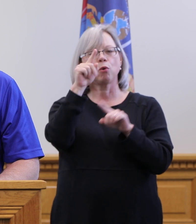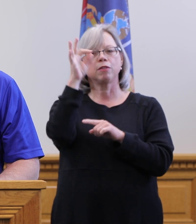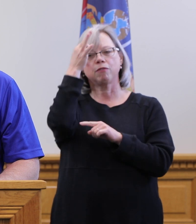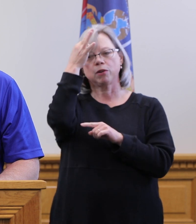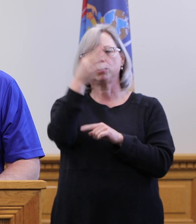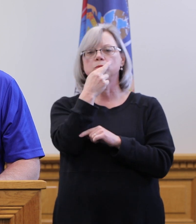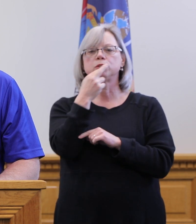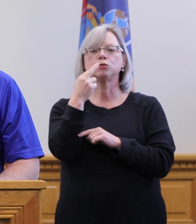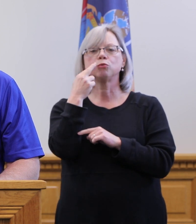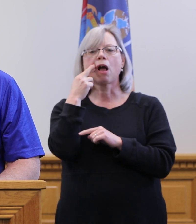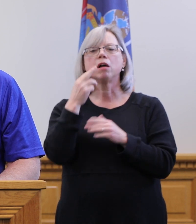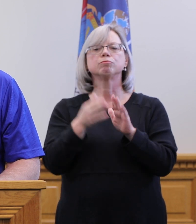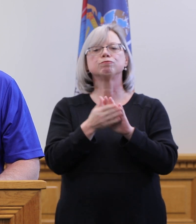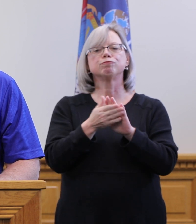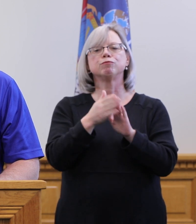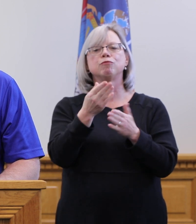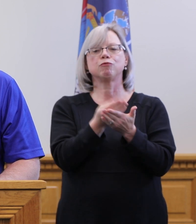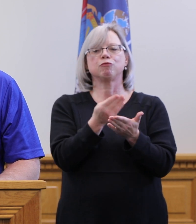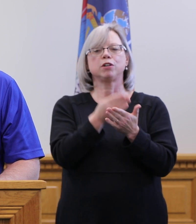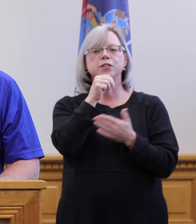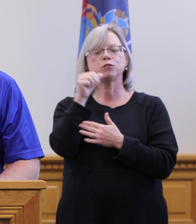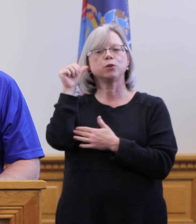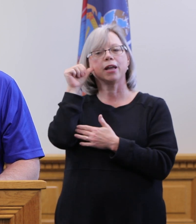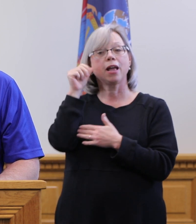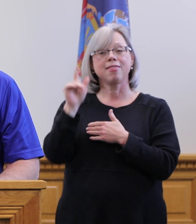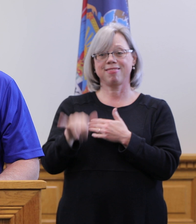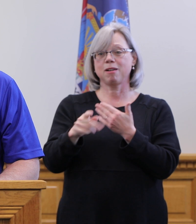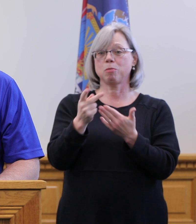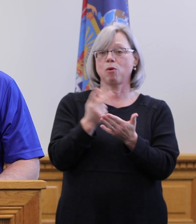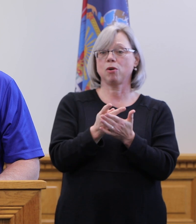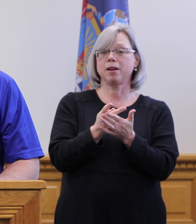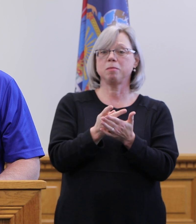Fund yesterday. The program provides direct relief funds to restaurants